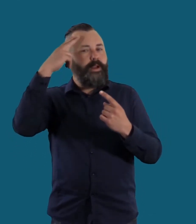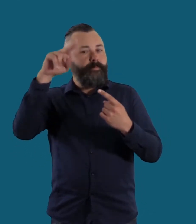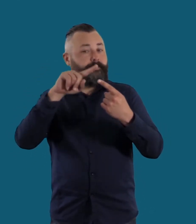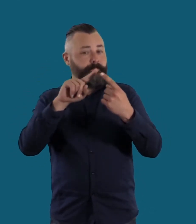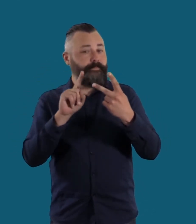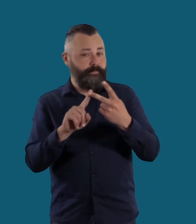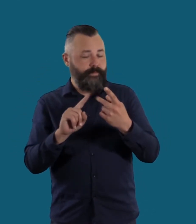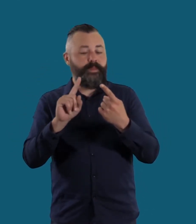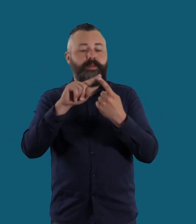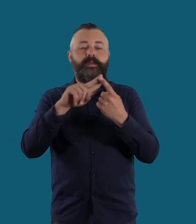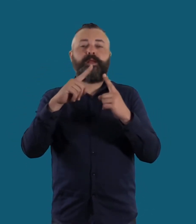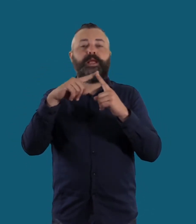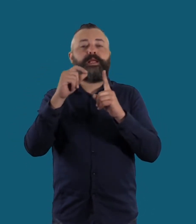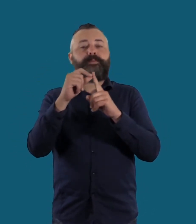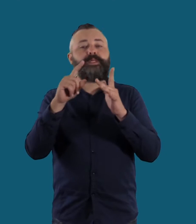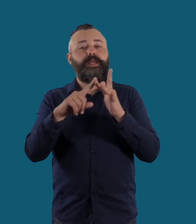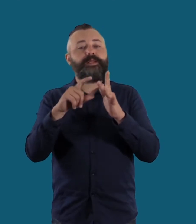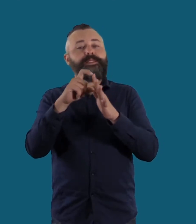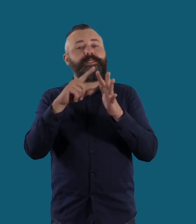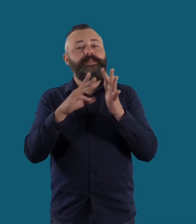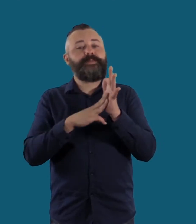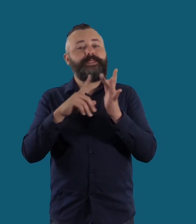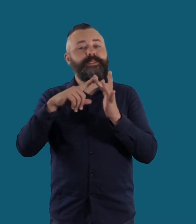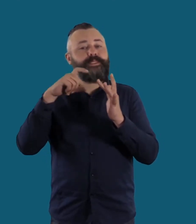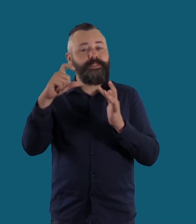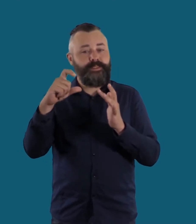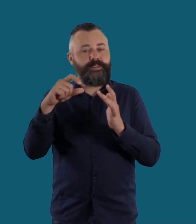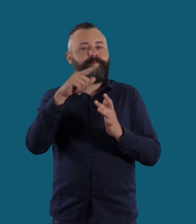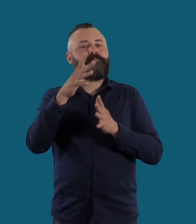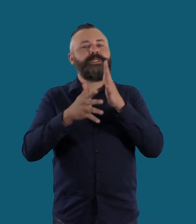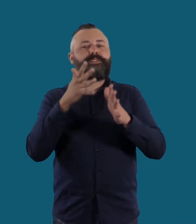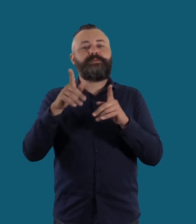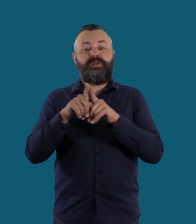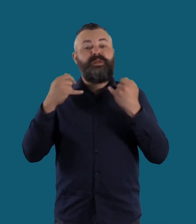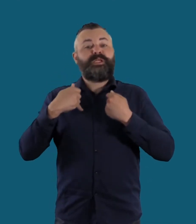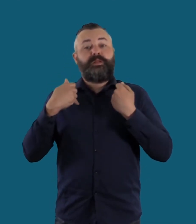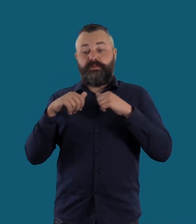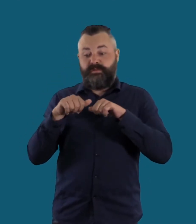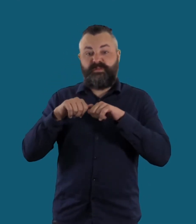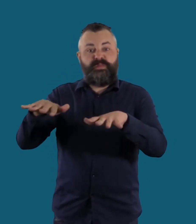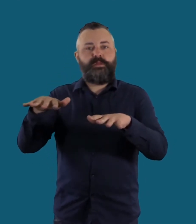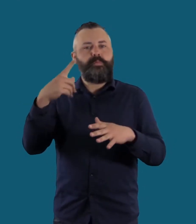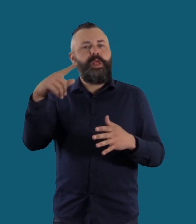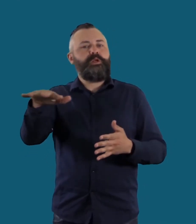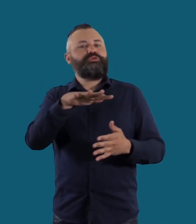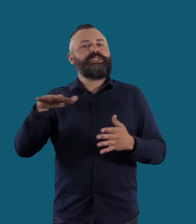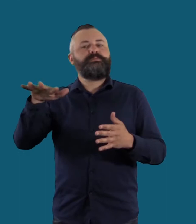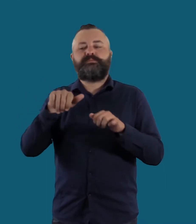There are two types of outbreaks. An epidemic is when a contagious, infectious, or viral illness spreads to many people in